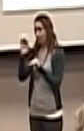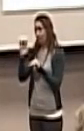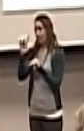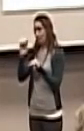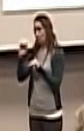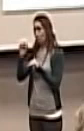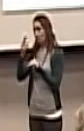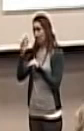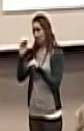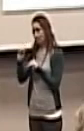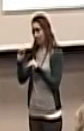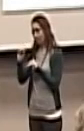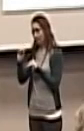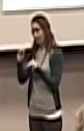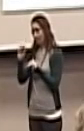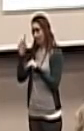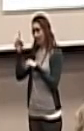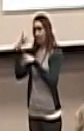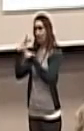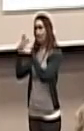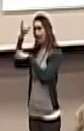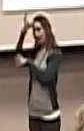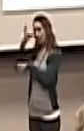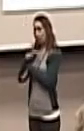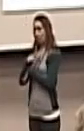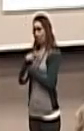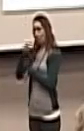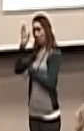Elohim, the Creator God.